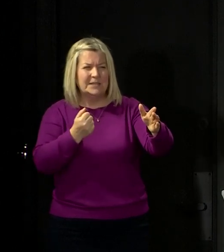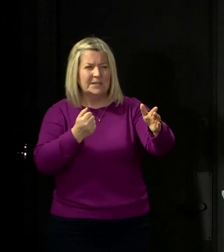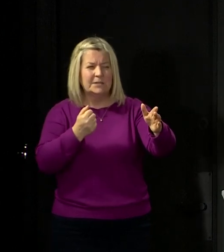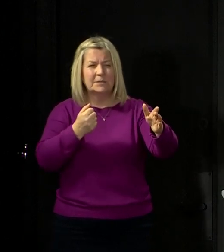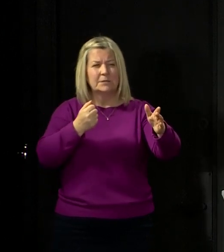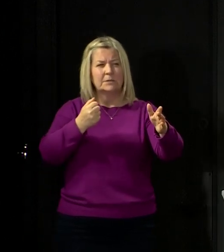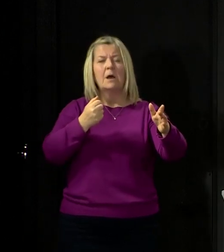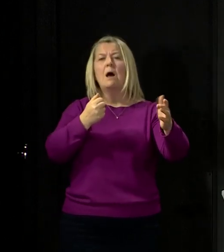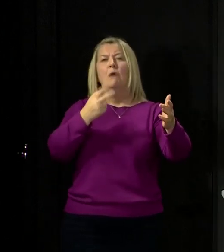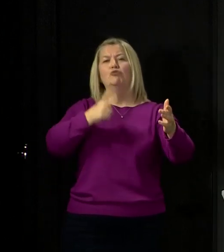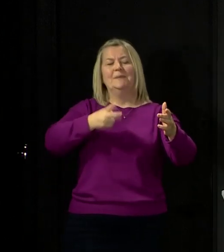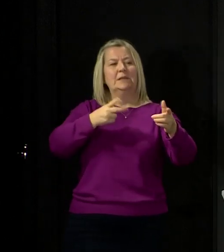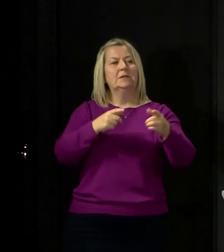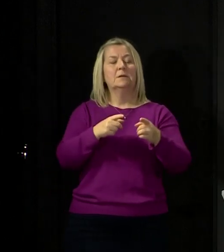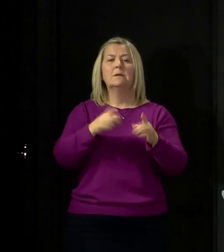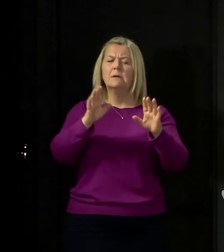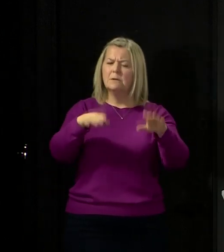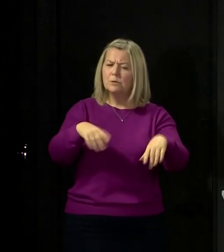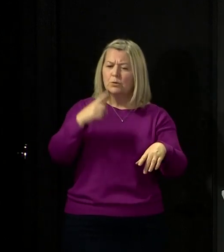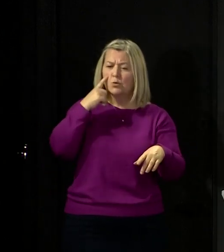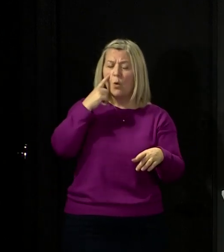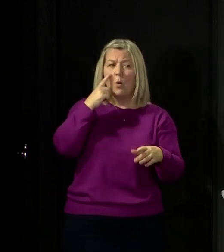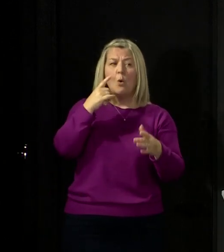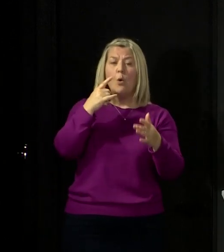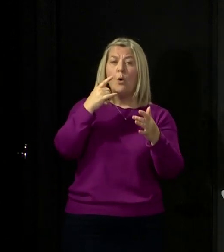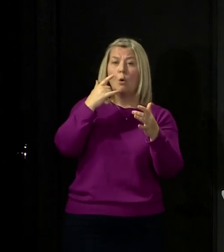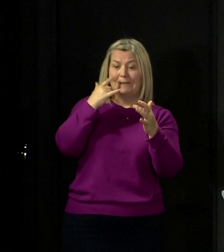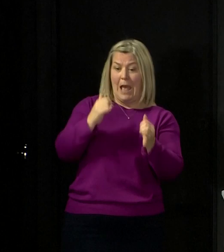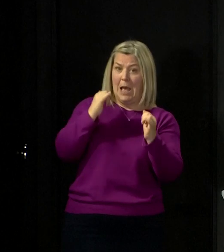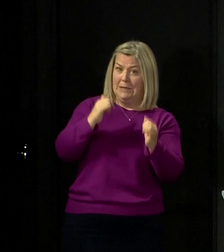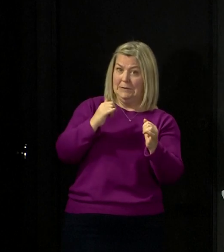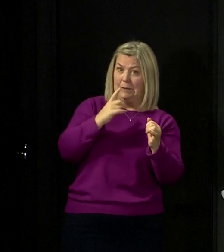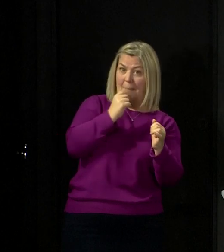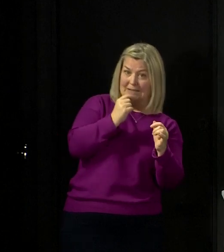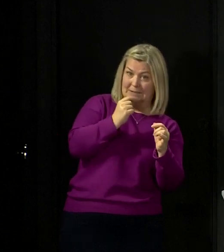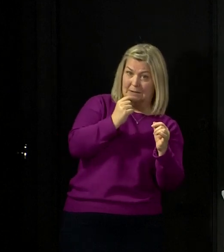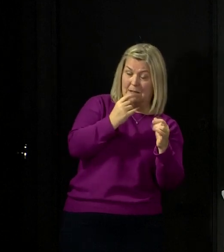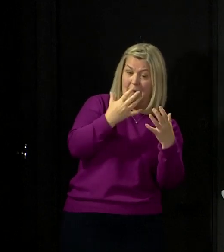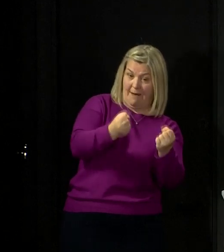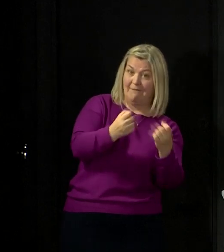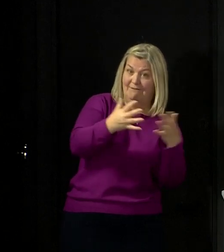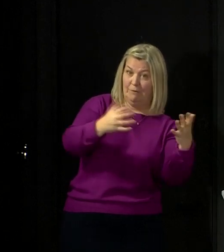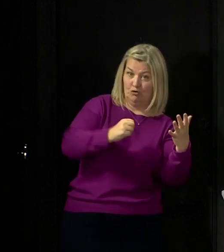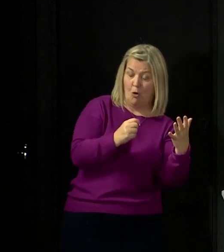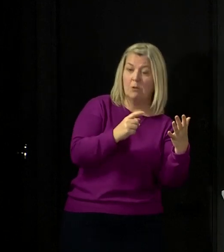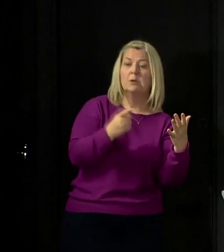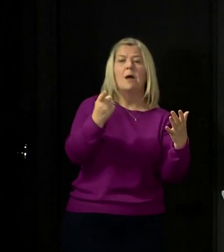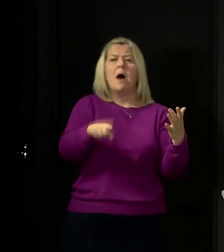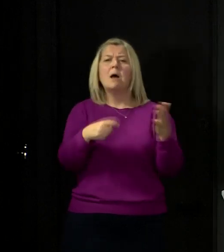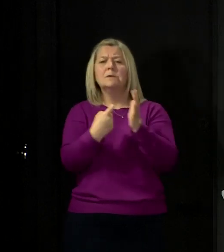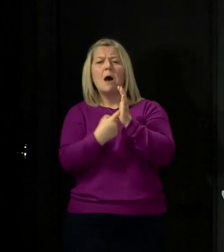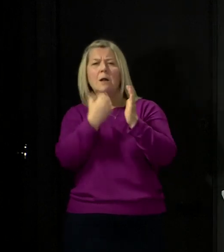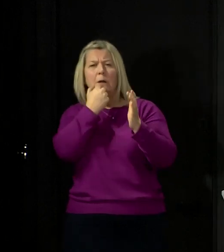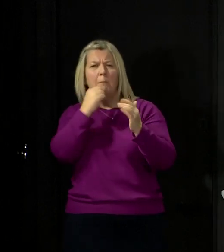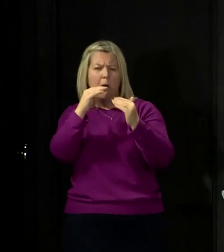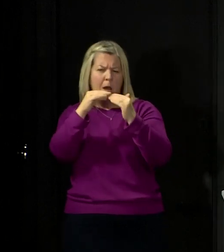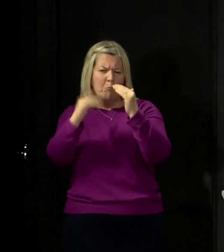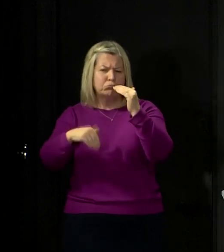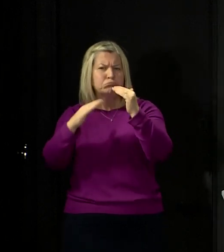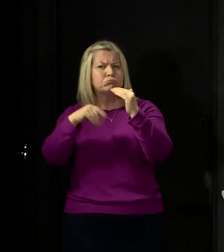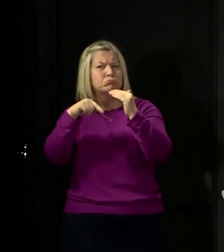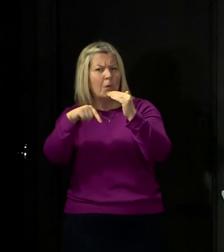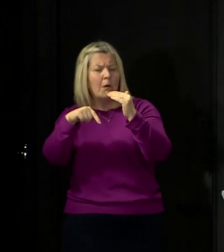me now? I was asking about testing capacity and the R number, which is, as you say, what's vital to know in terms